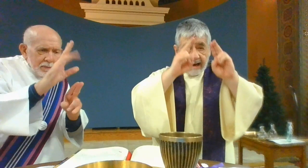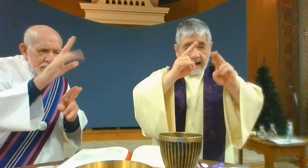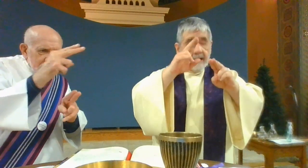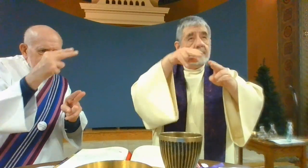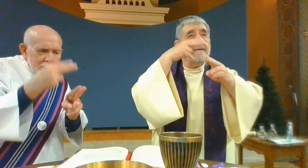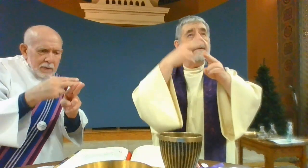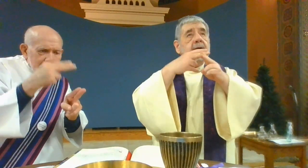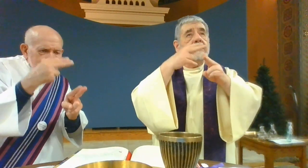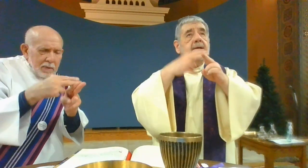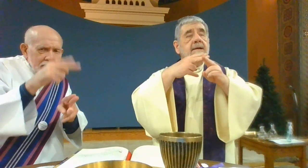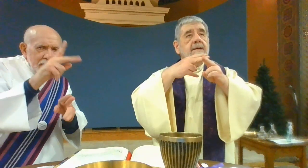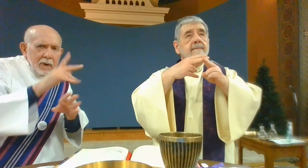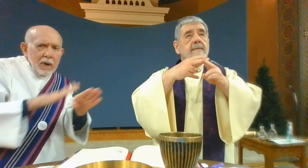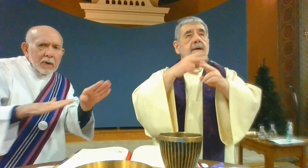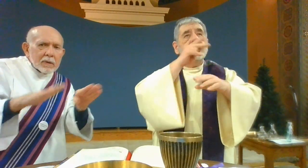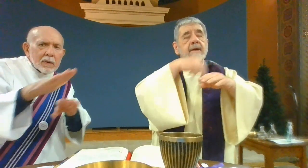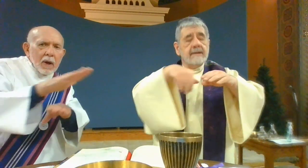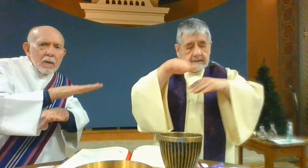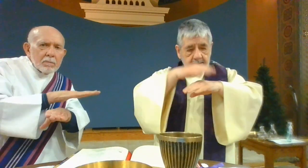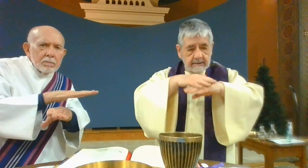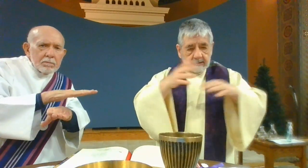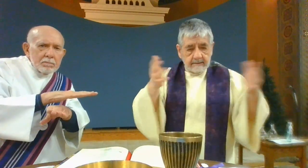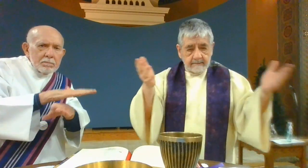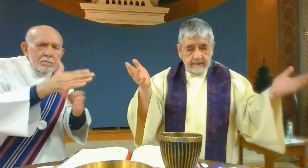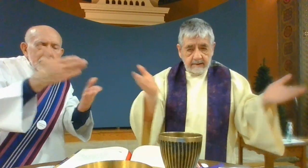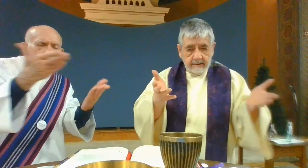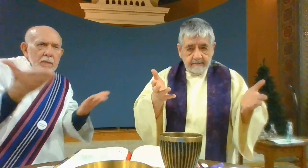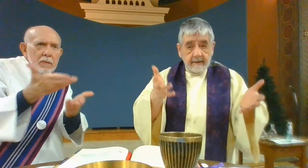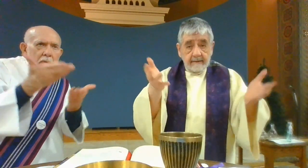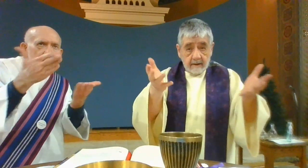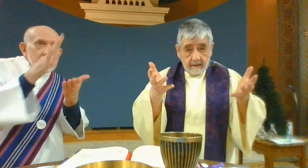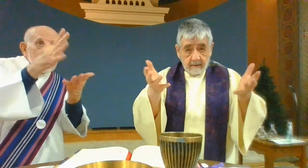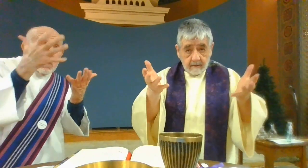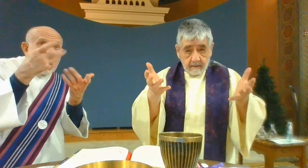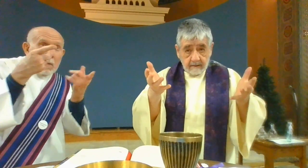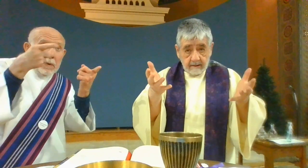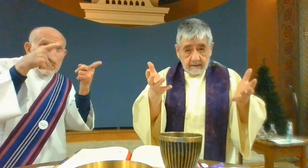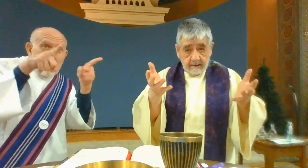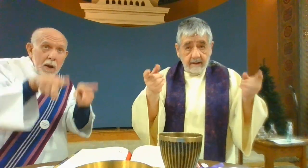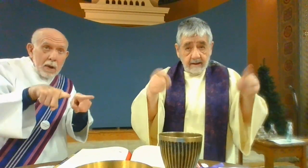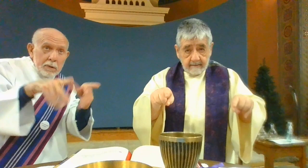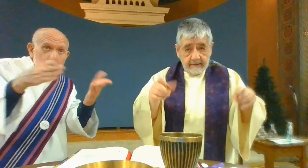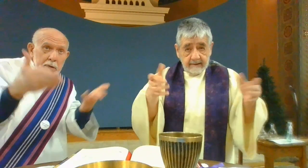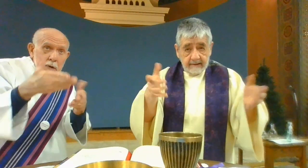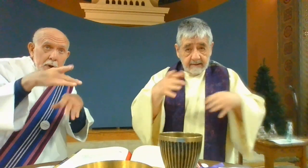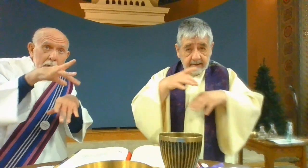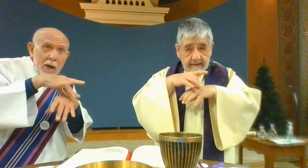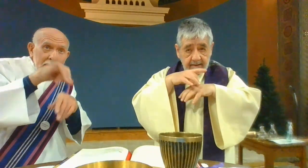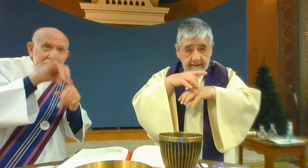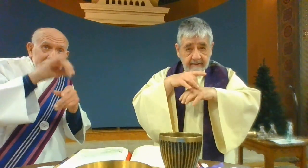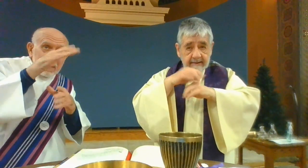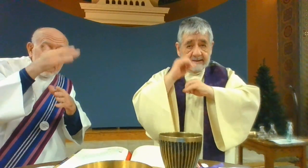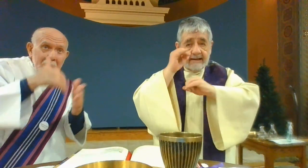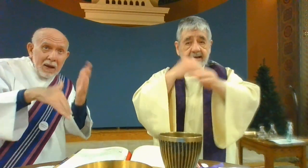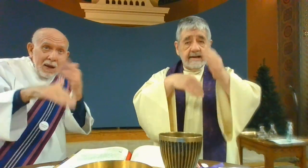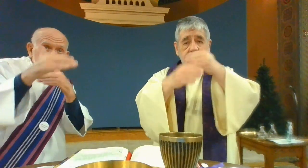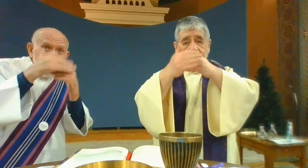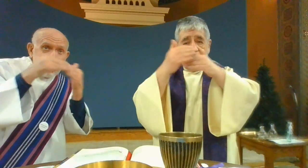hallowed be thy name thy kingdom come thy will be done on earth as it is in